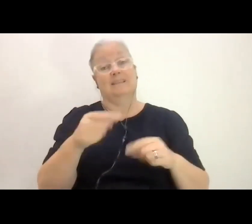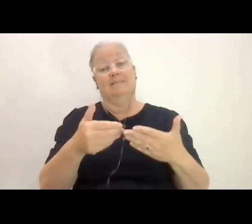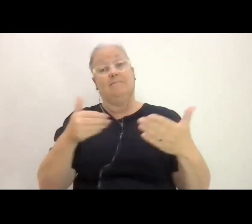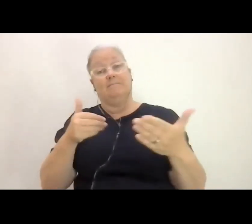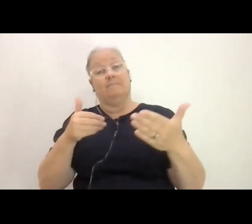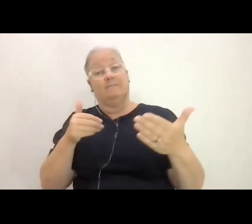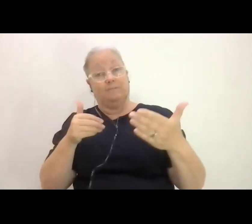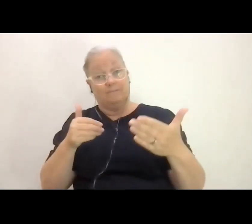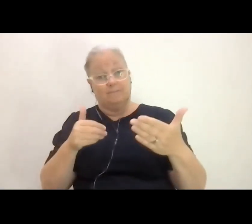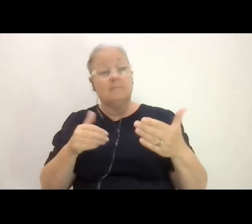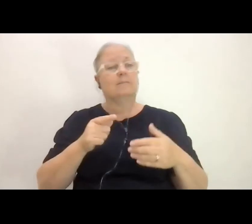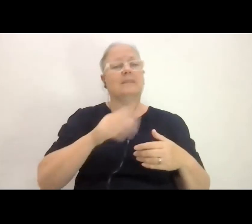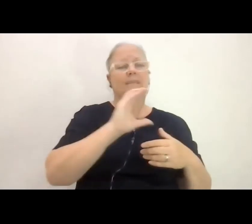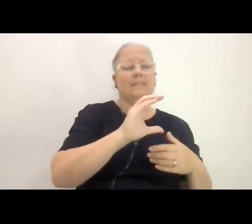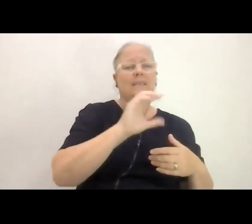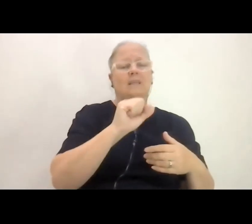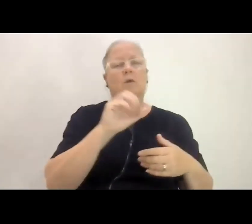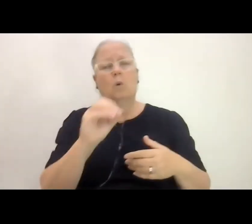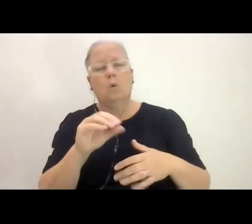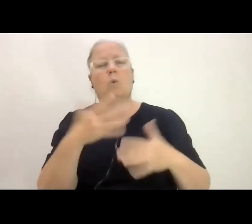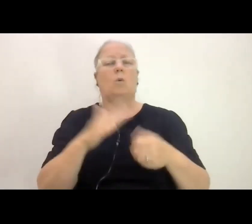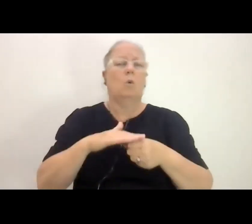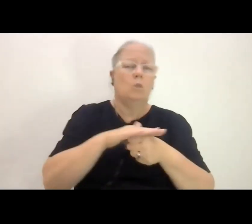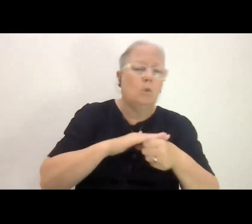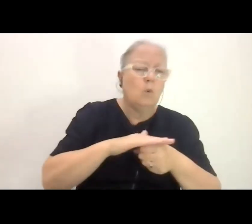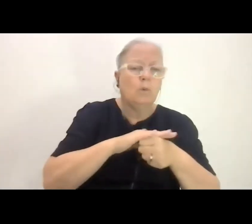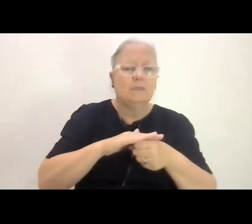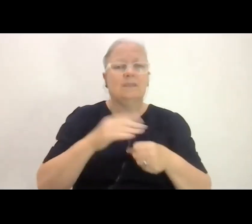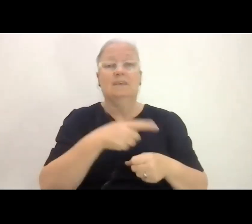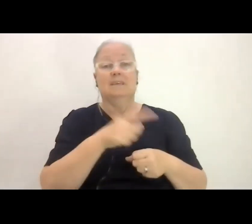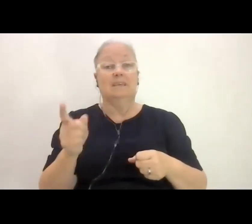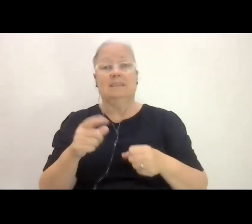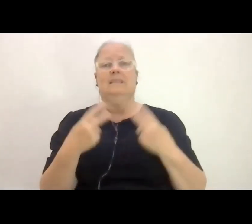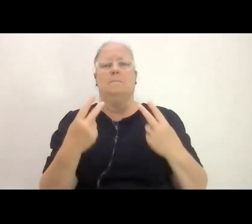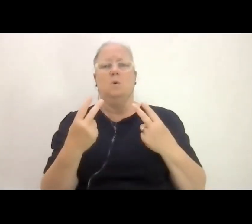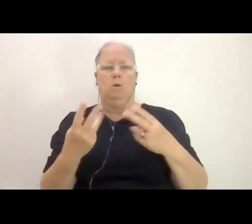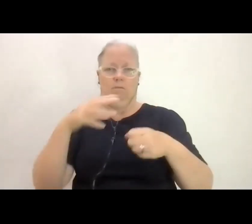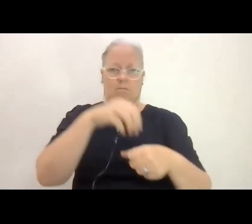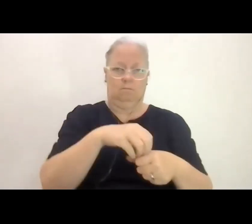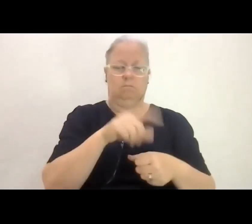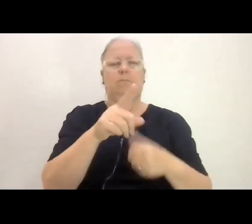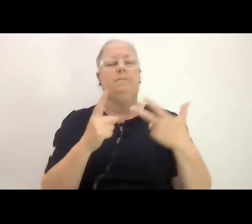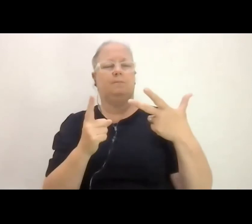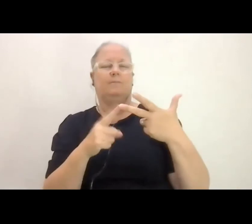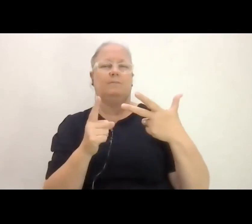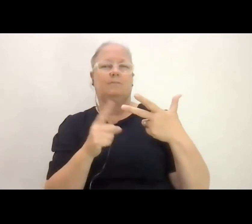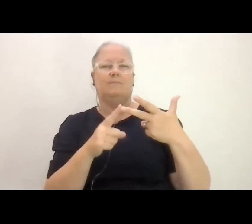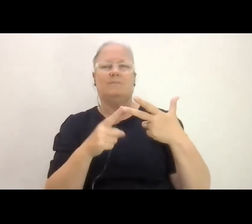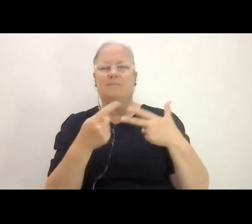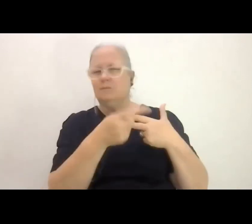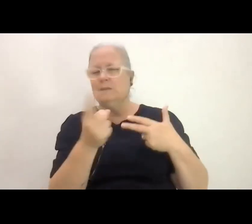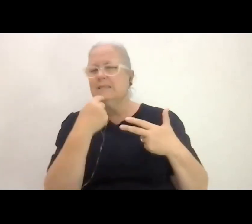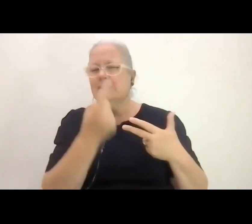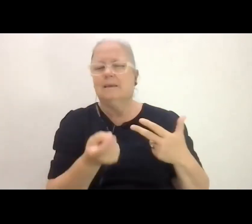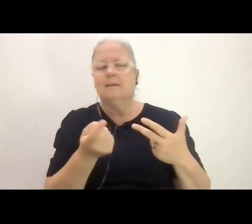of civil society organizations or local actors is extremely important. The third, I think we all have been talking about,